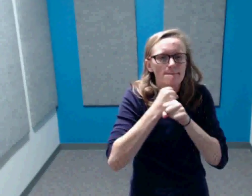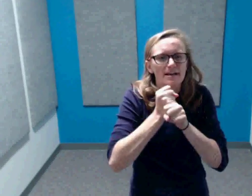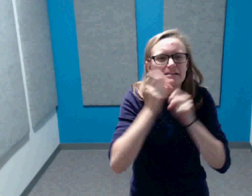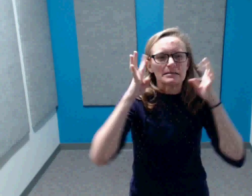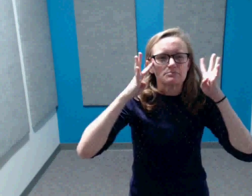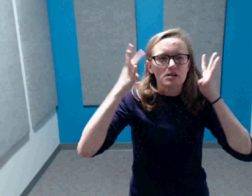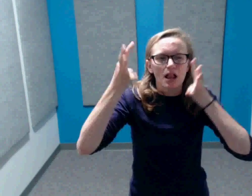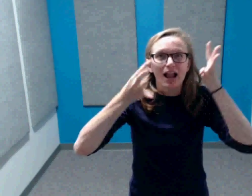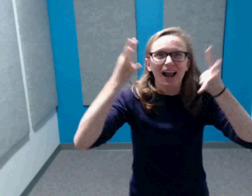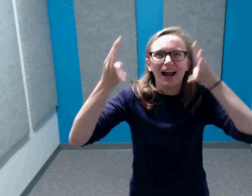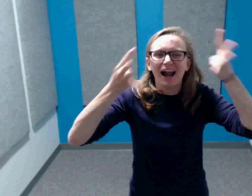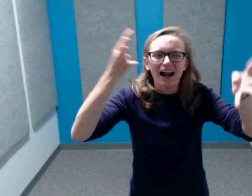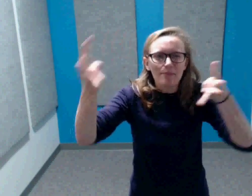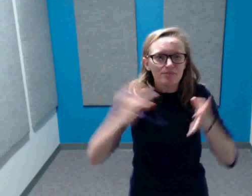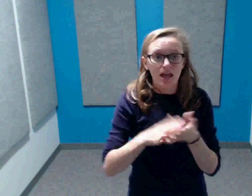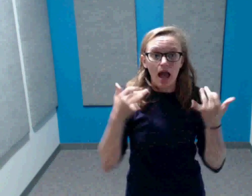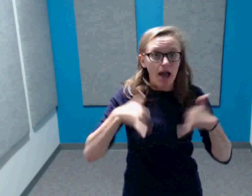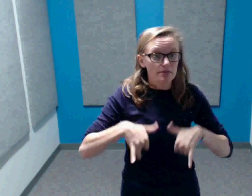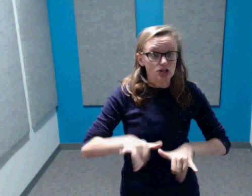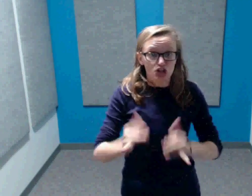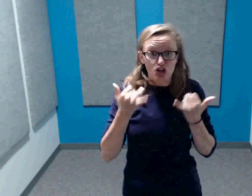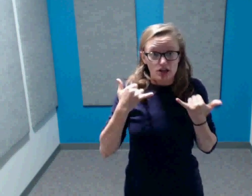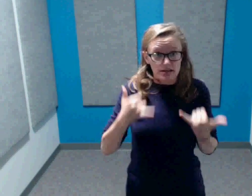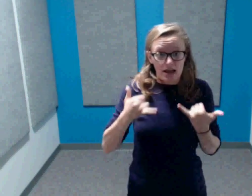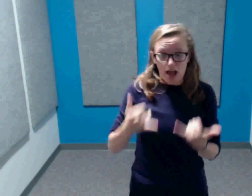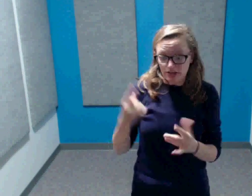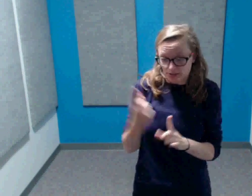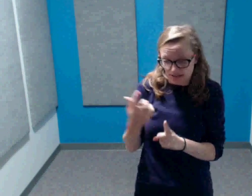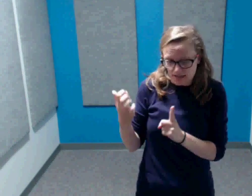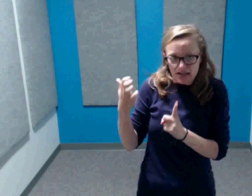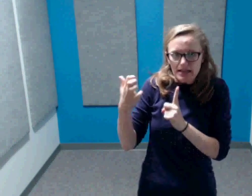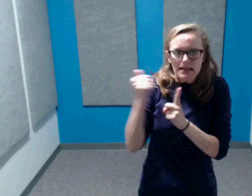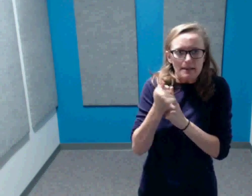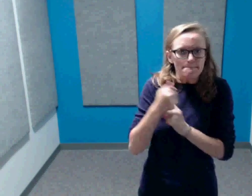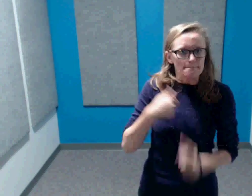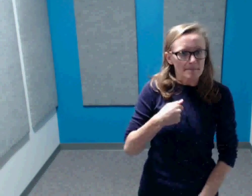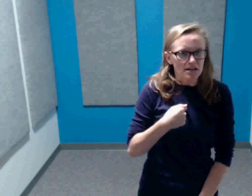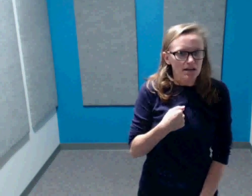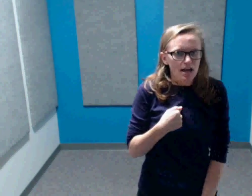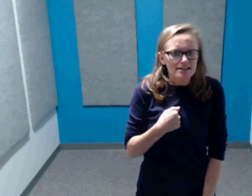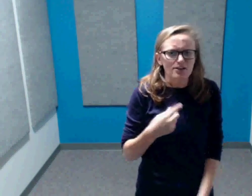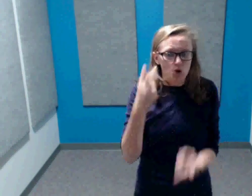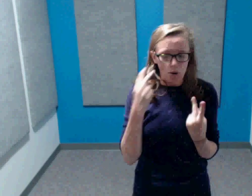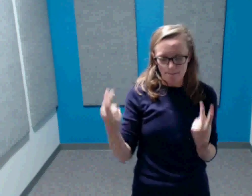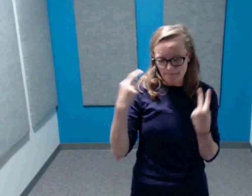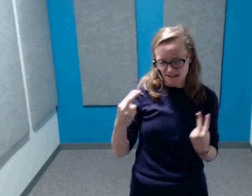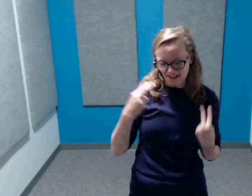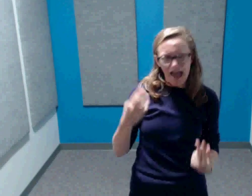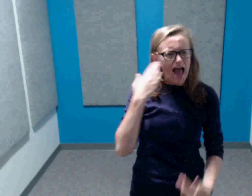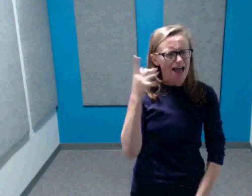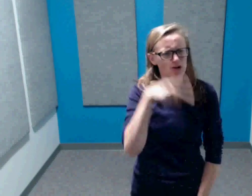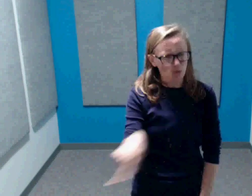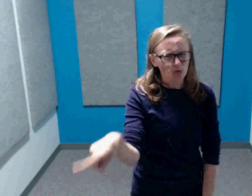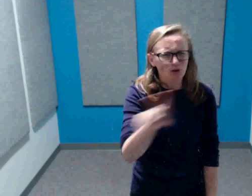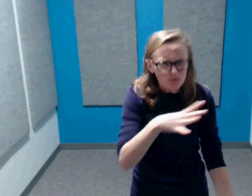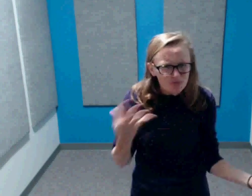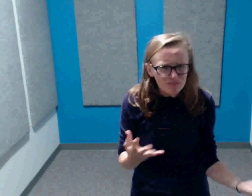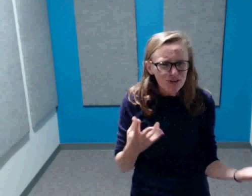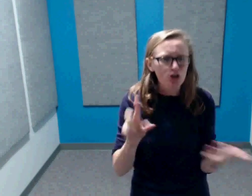complex. I'm still occasionally afraid something's going to get me, okay? But don't look at me like you're spiritual. I know how y'all are. You roll over in the dark of the